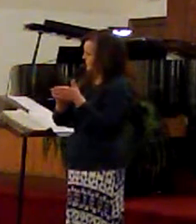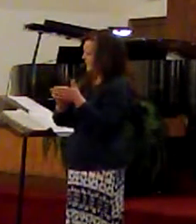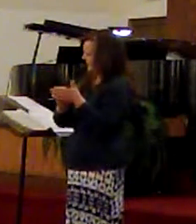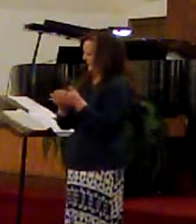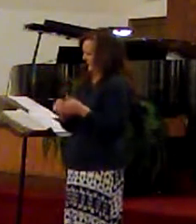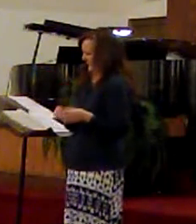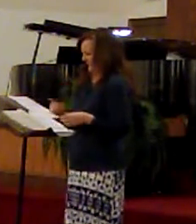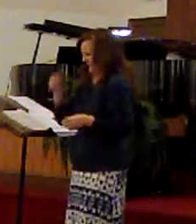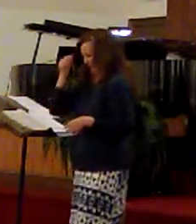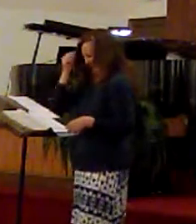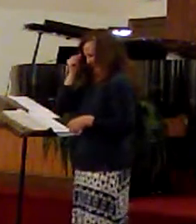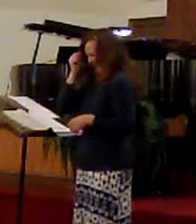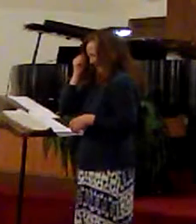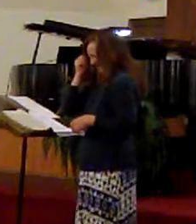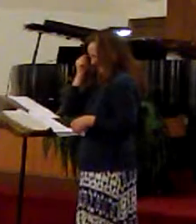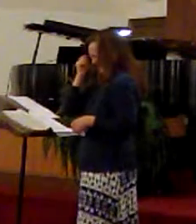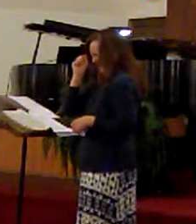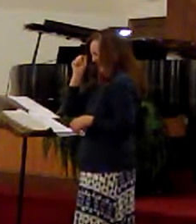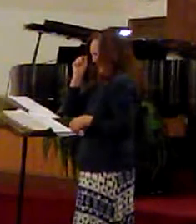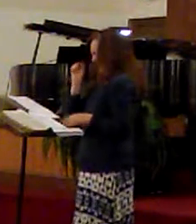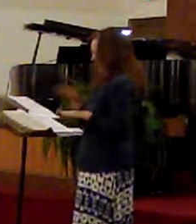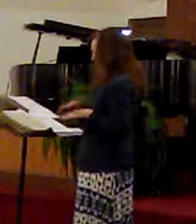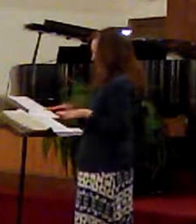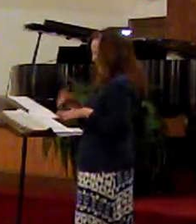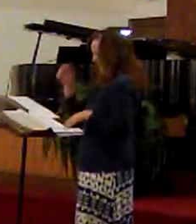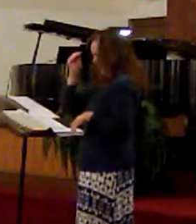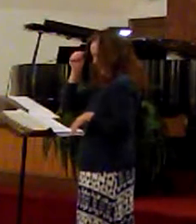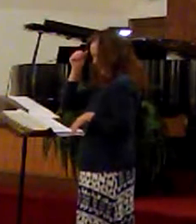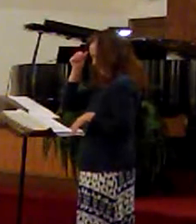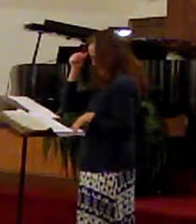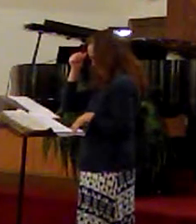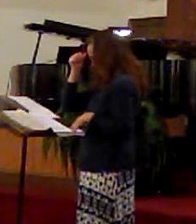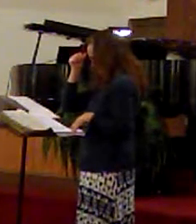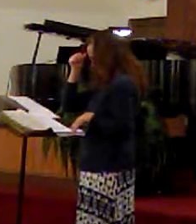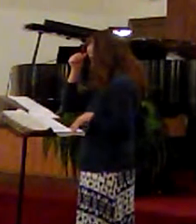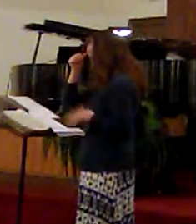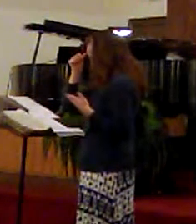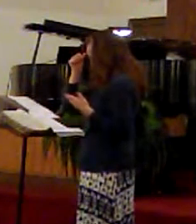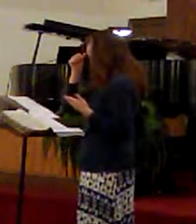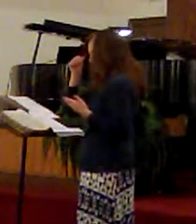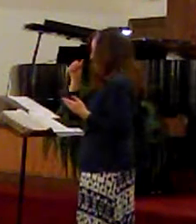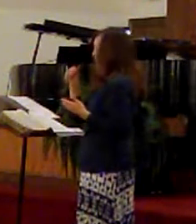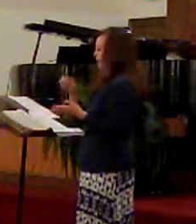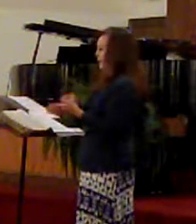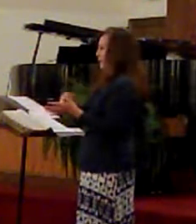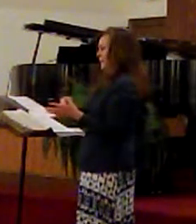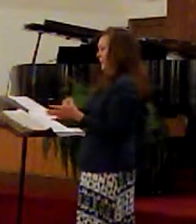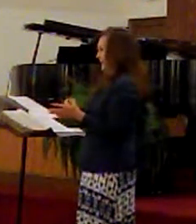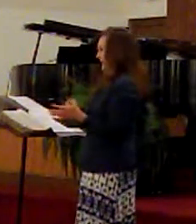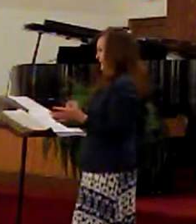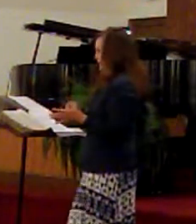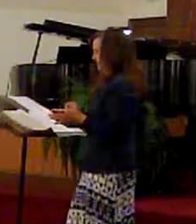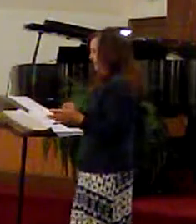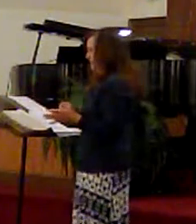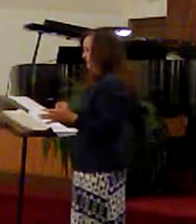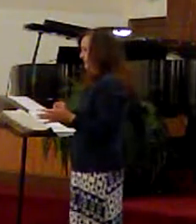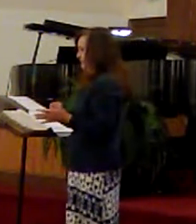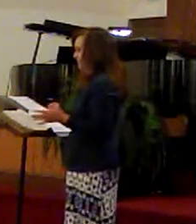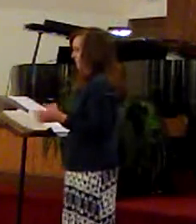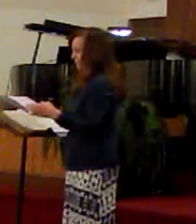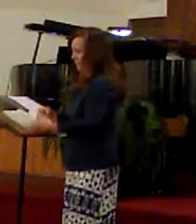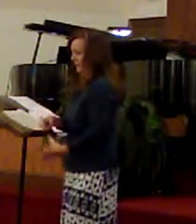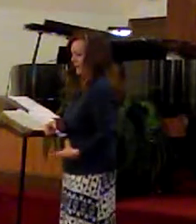"I don't remember where that is." Or, "I don't know what that means." And I'll pull